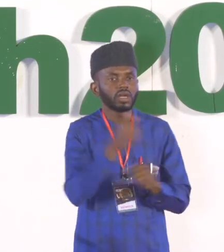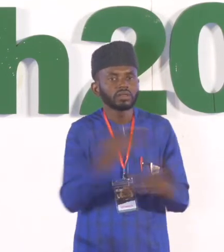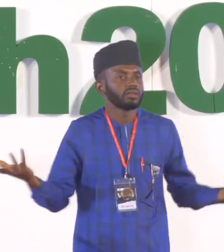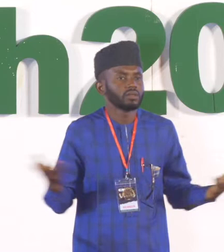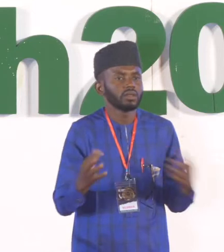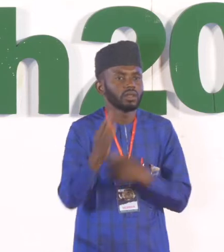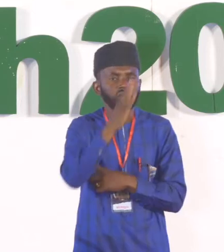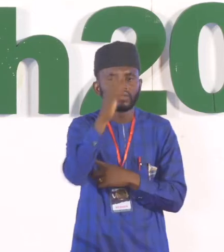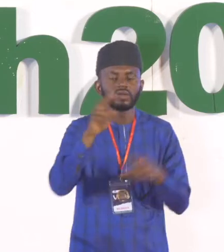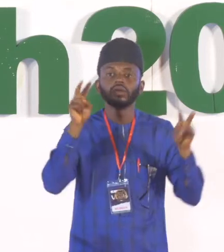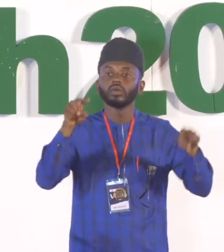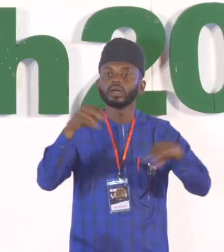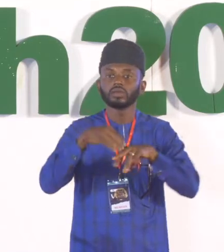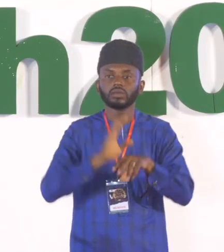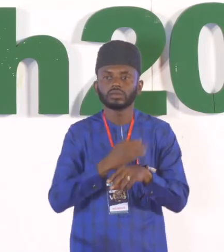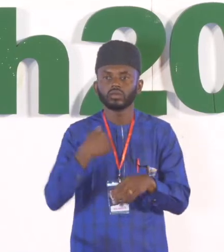years.